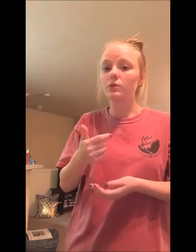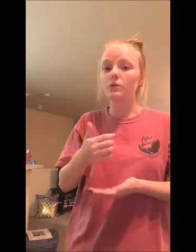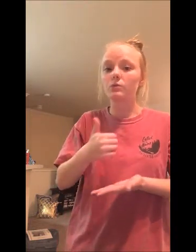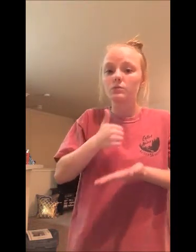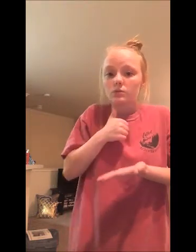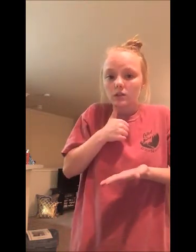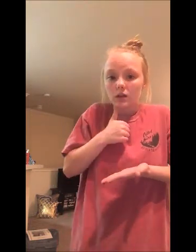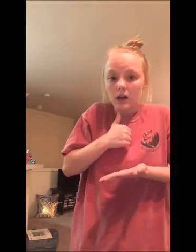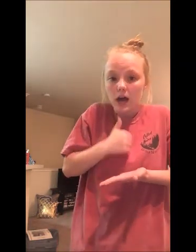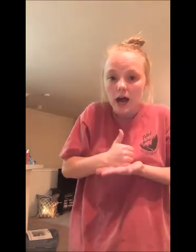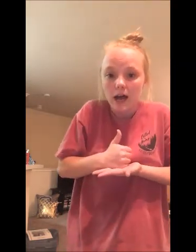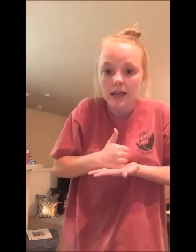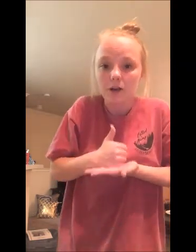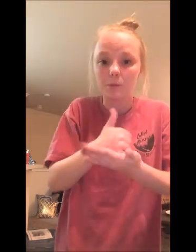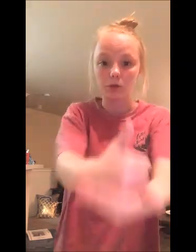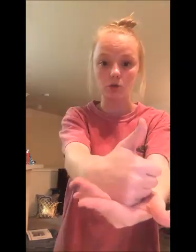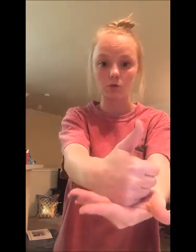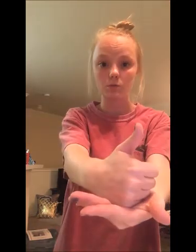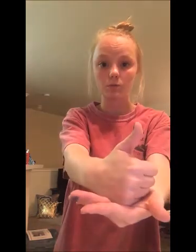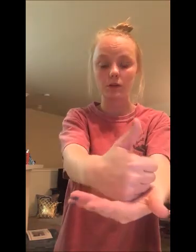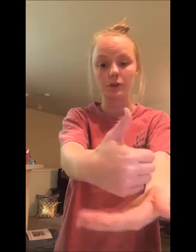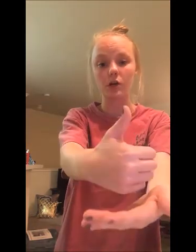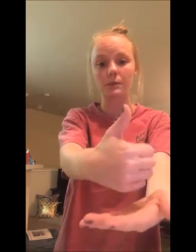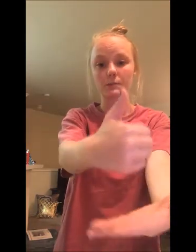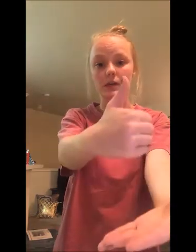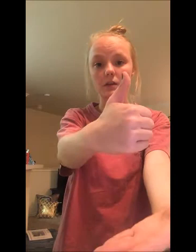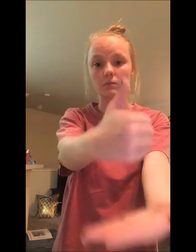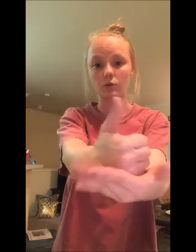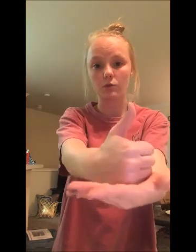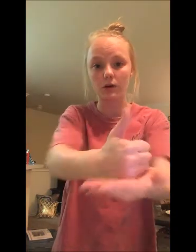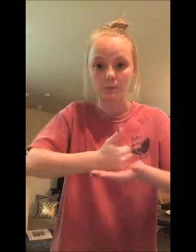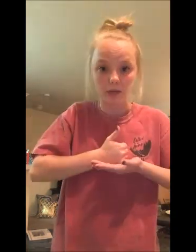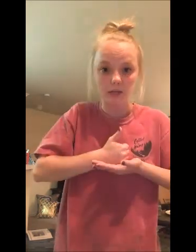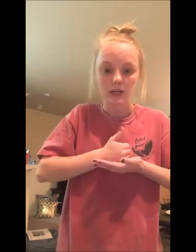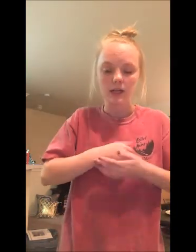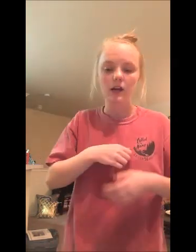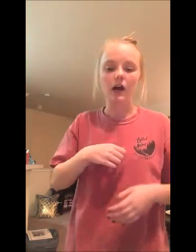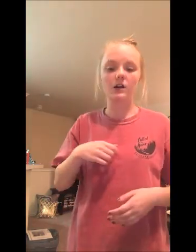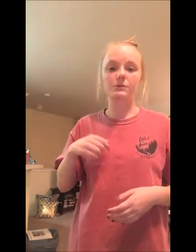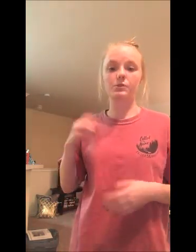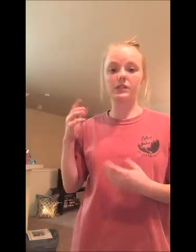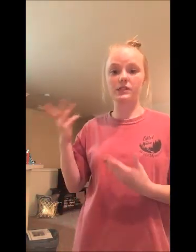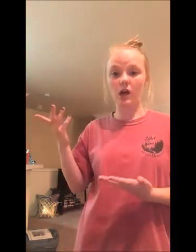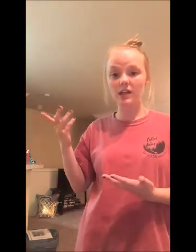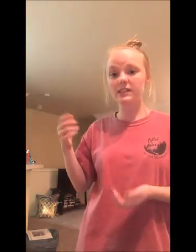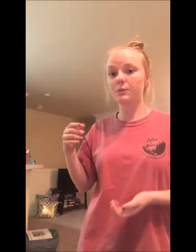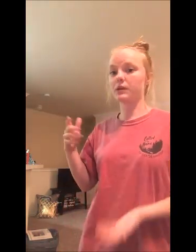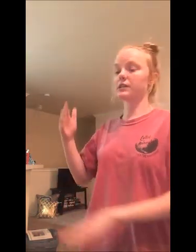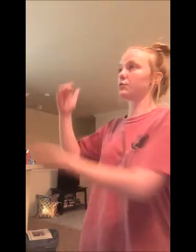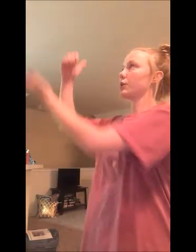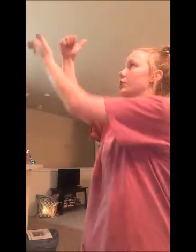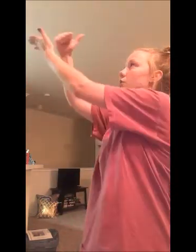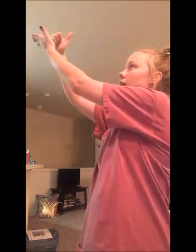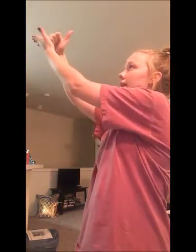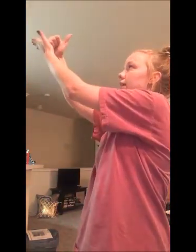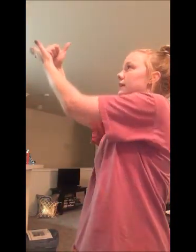you, I help you. If you're helping me, you help me. So since God's helping us, we're going to go like